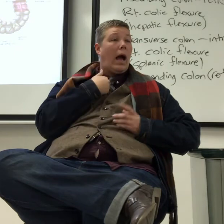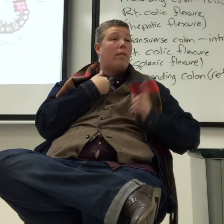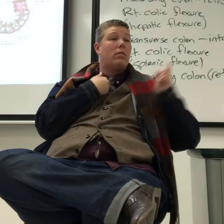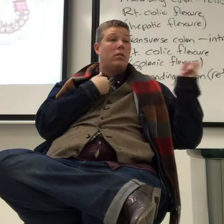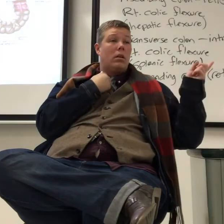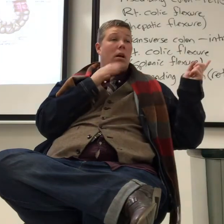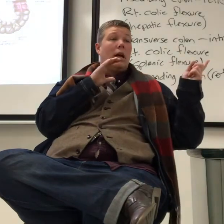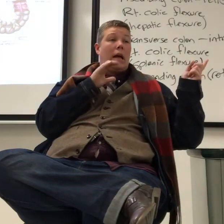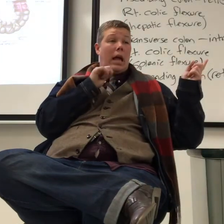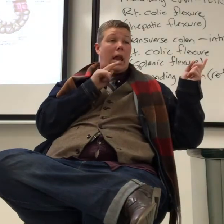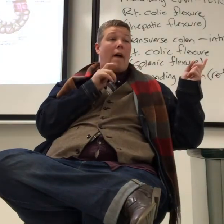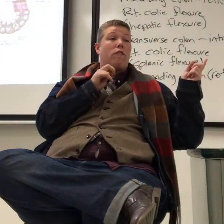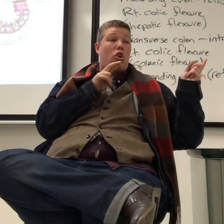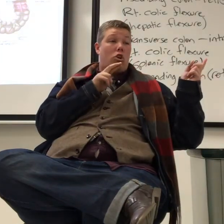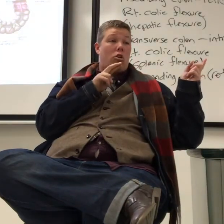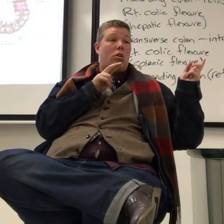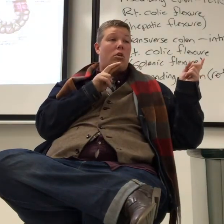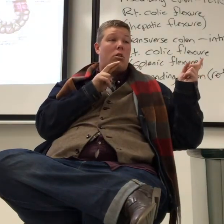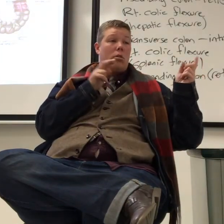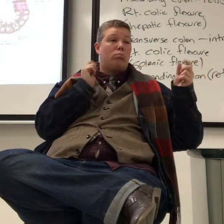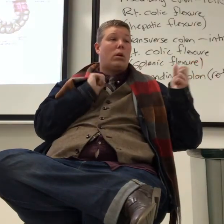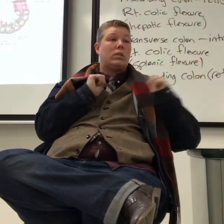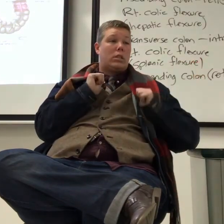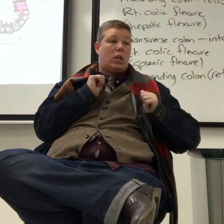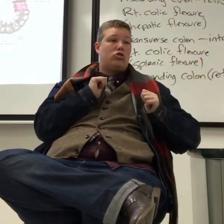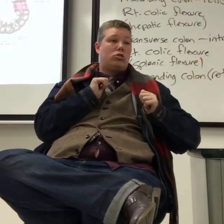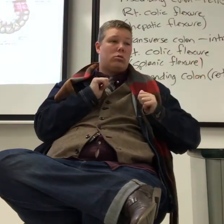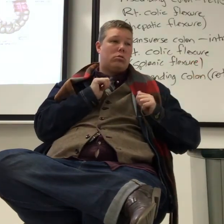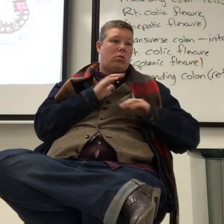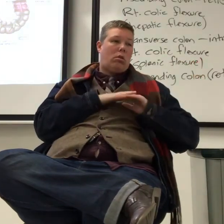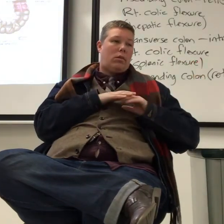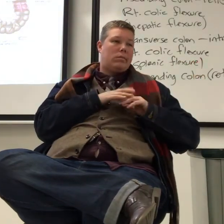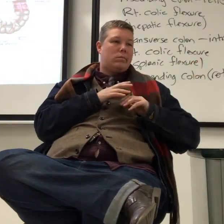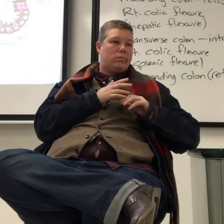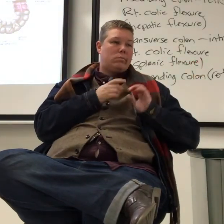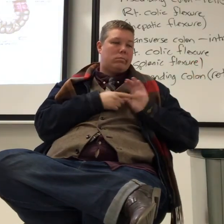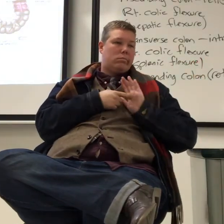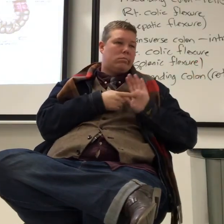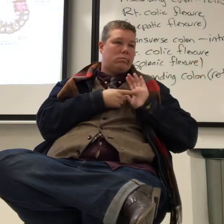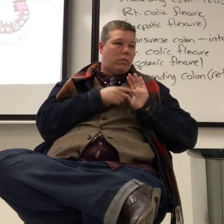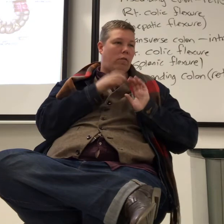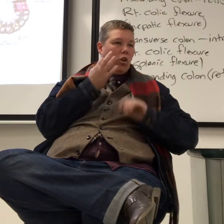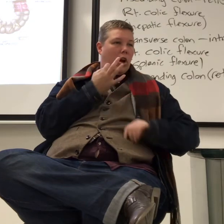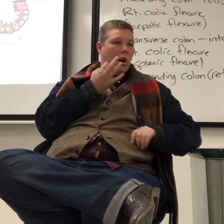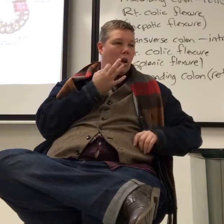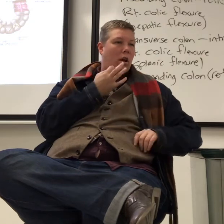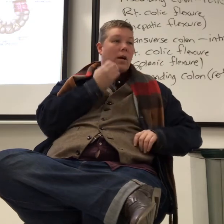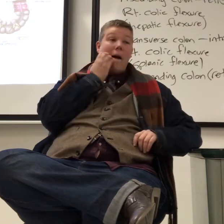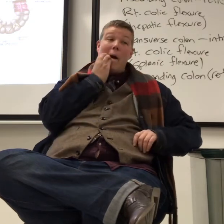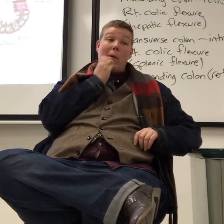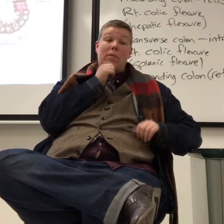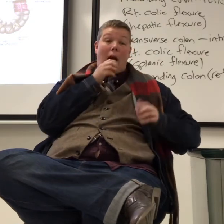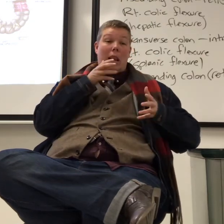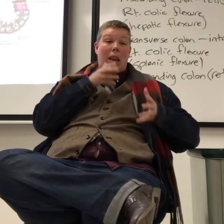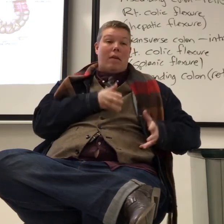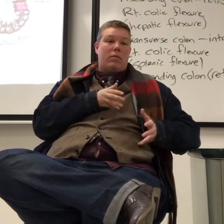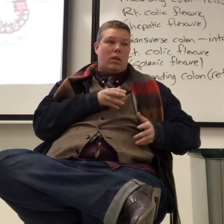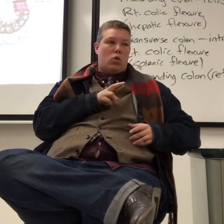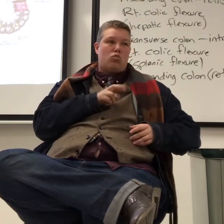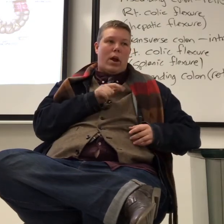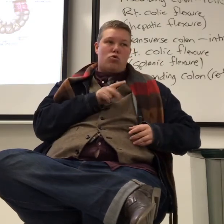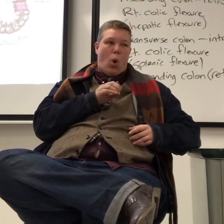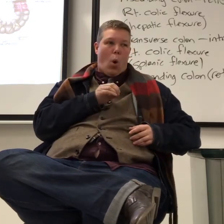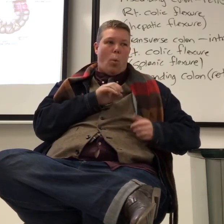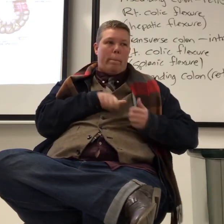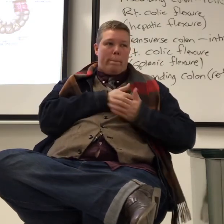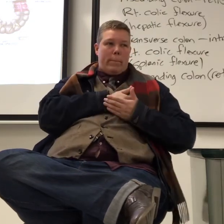Friday, and I'll show you the whole colon. And we haven't dissected out. We haven't left things retroperitoneal. Kind of cut it away from the